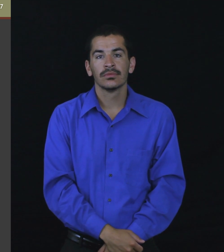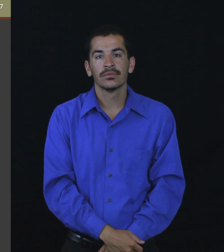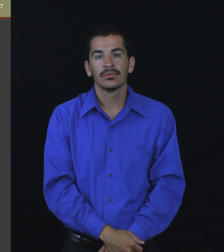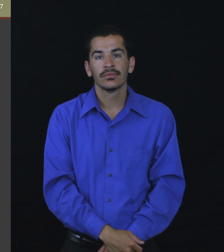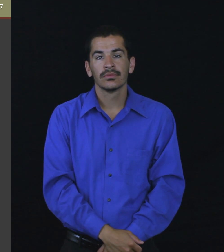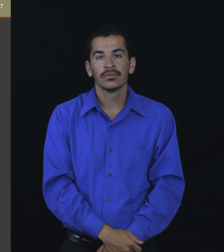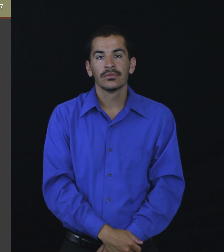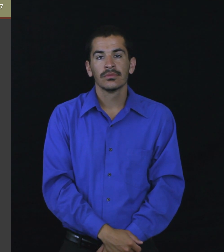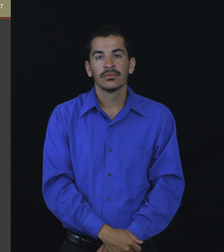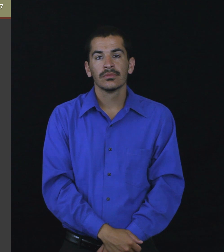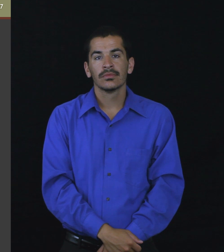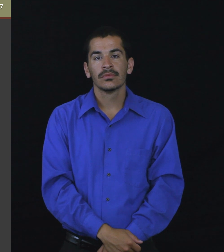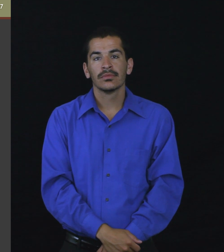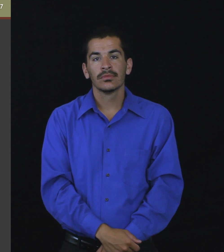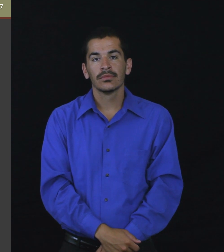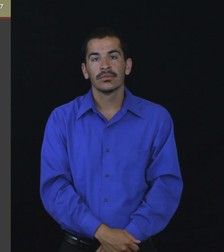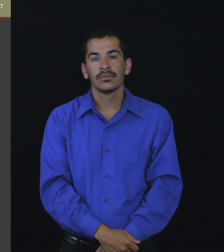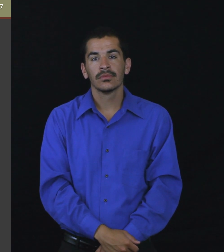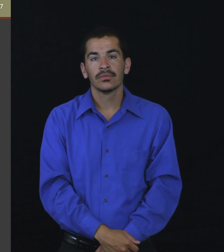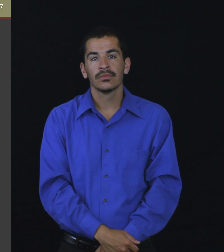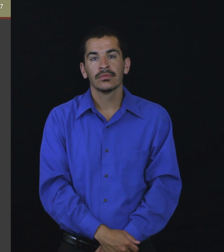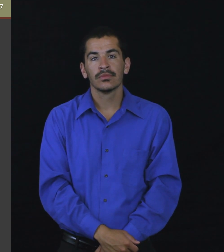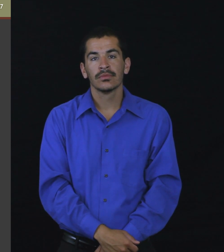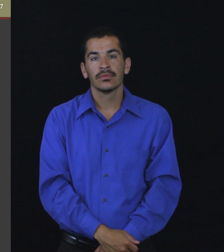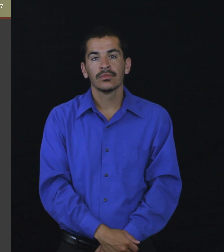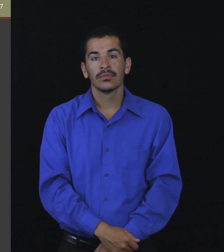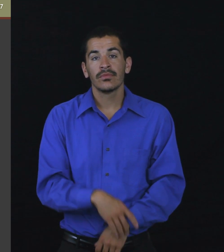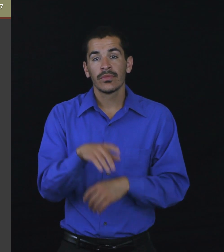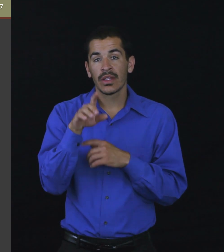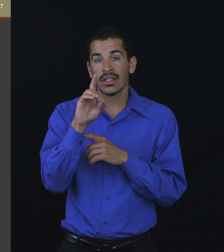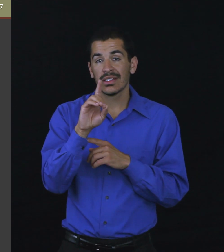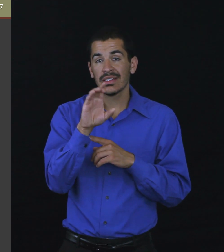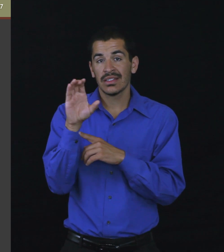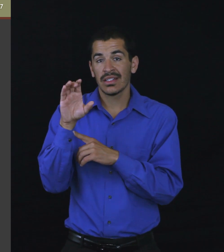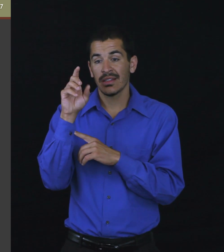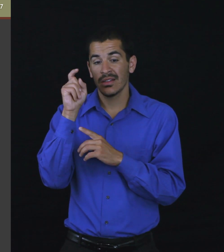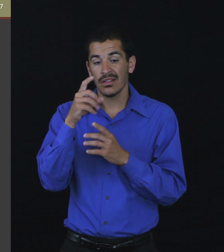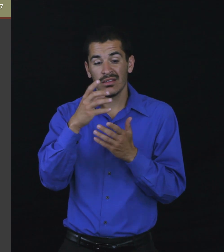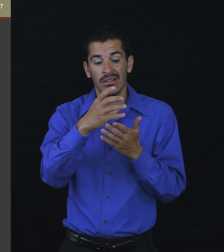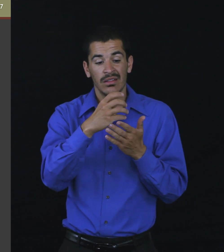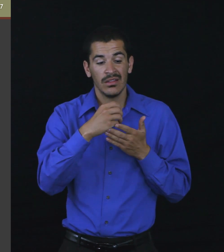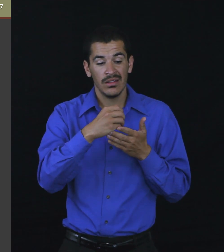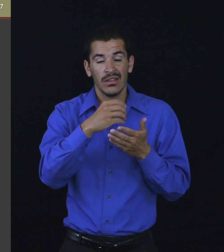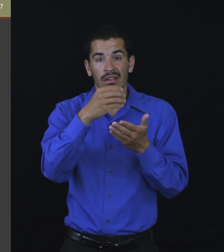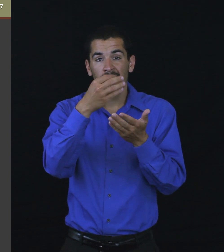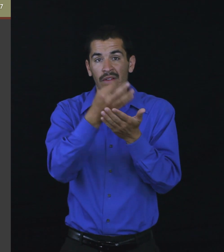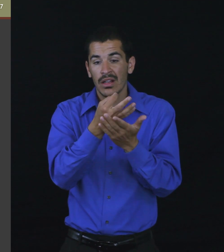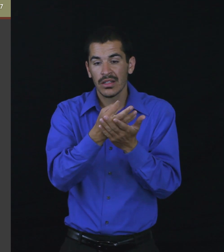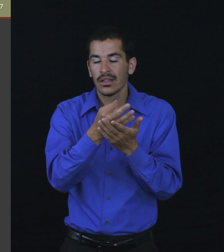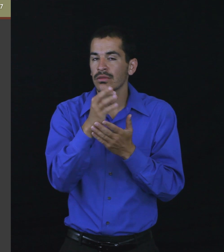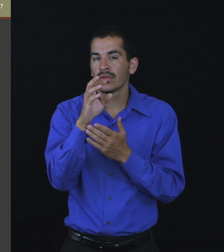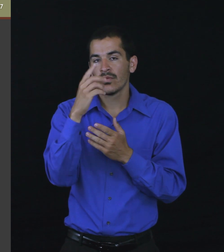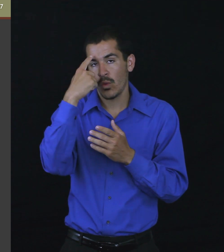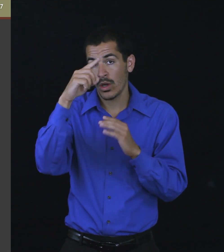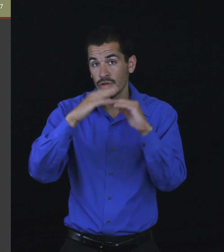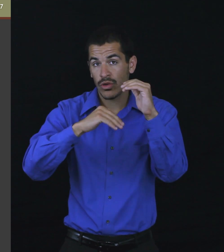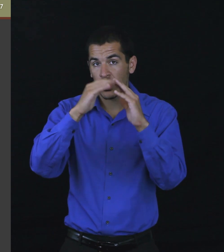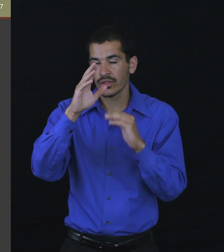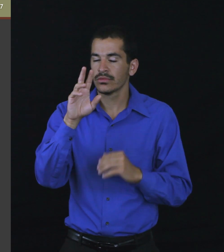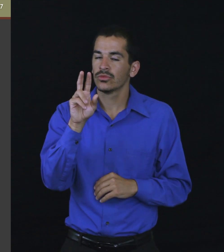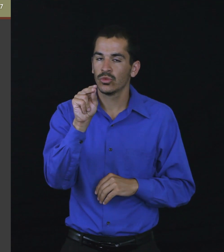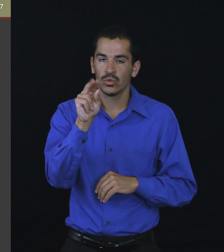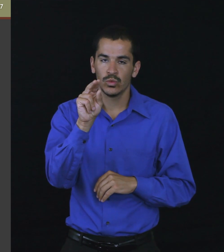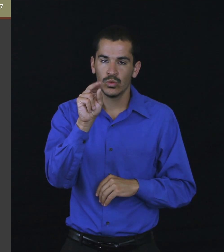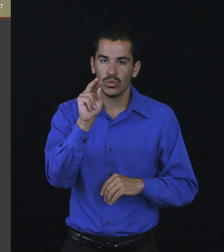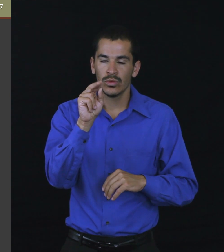No funding is needed by the DCC for the construction phase. DCC will need to